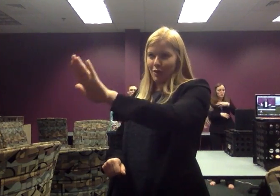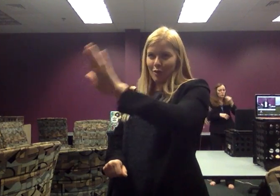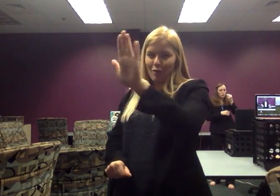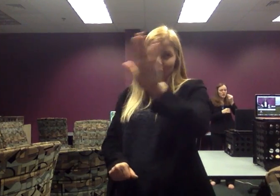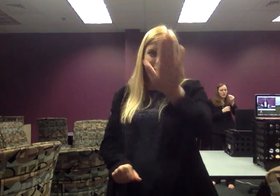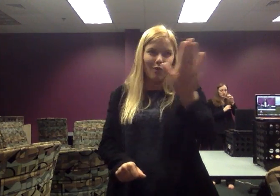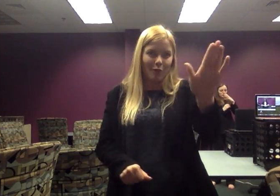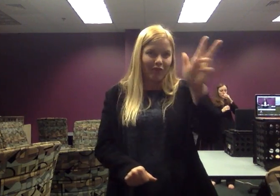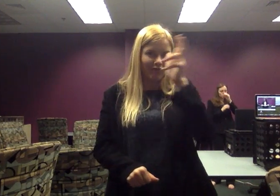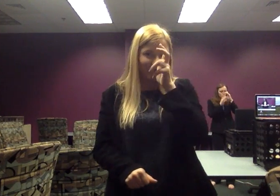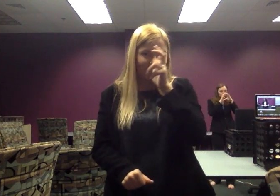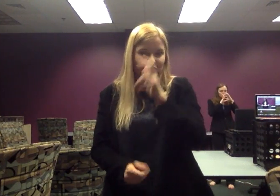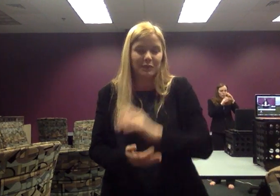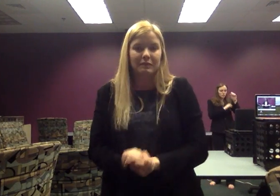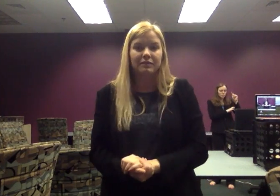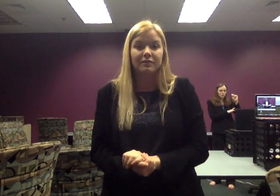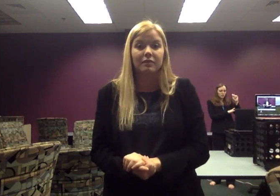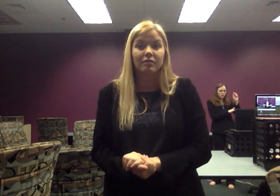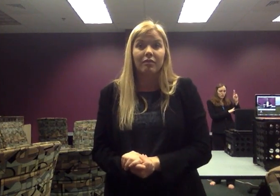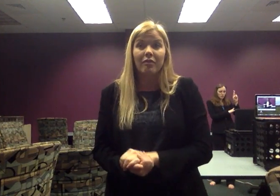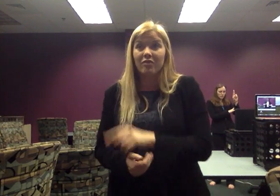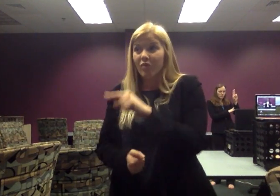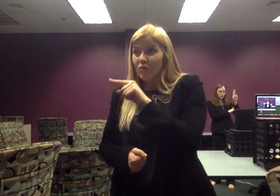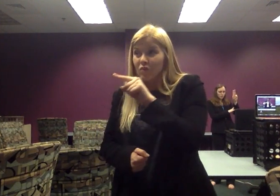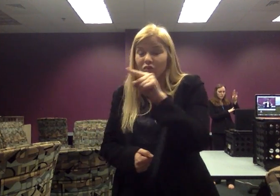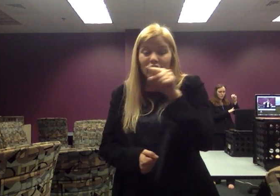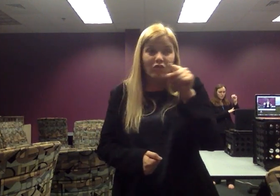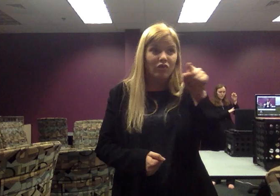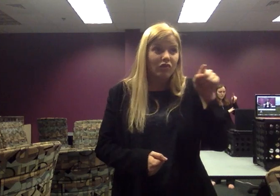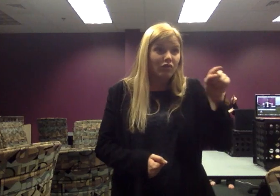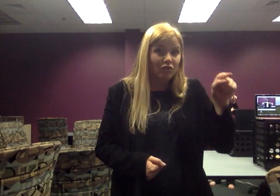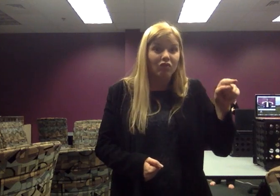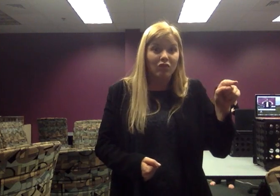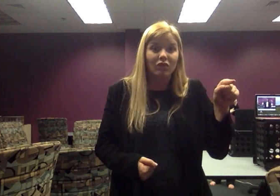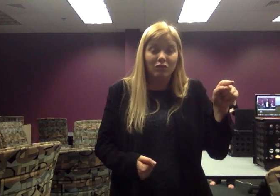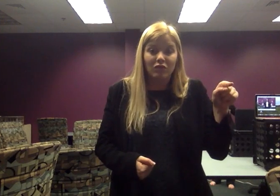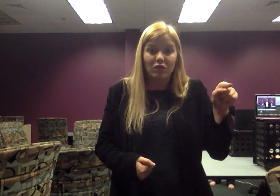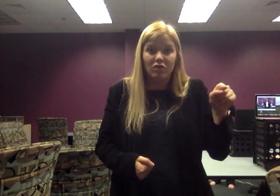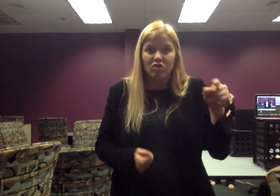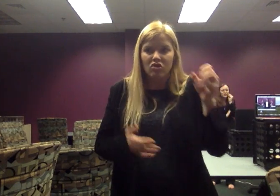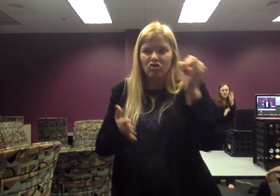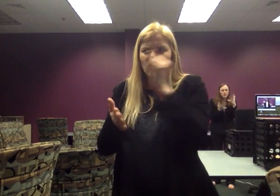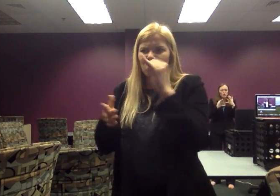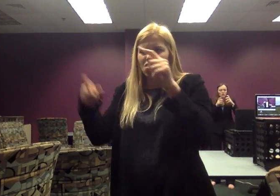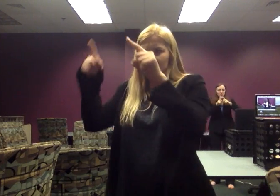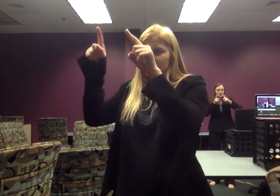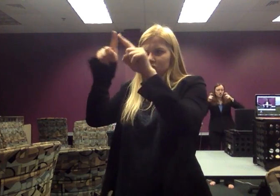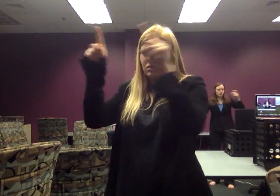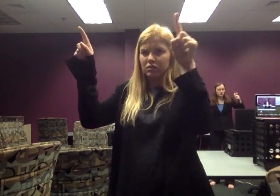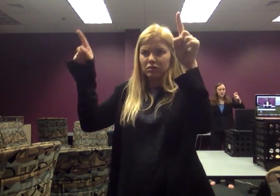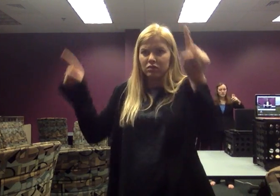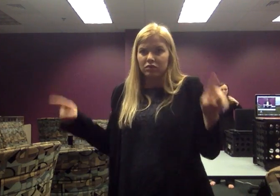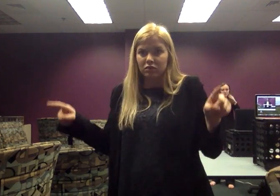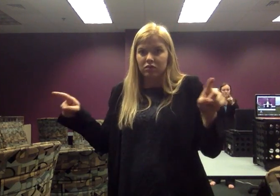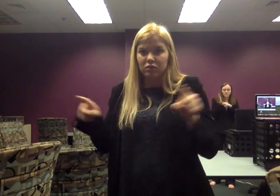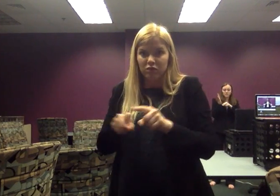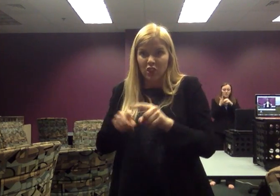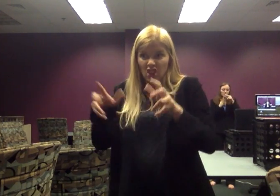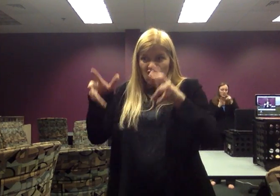You're going to paint it so big, or you're going to draw it so big that the petals might go off the paper. You're not going to worry about painting a stem. You're not going to worry about